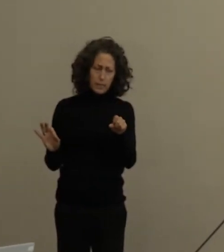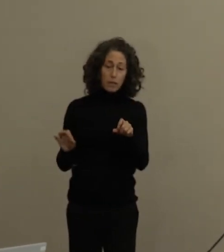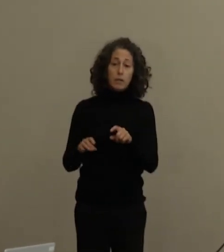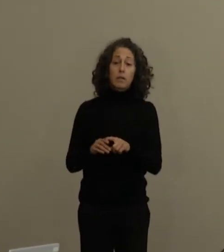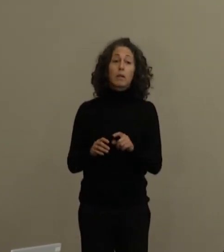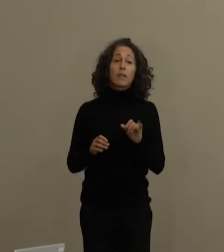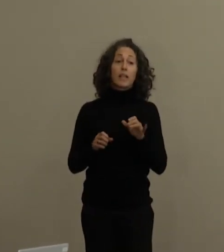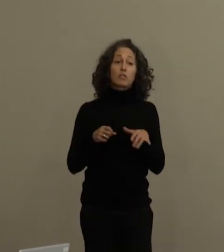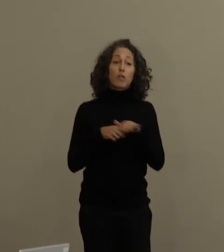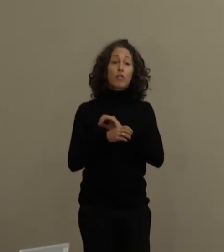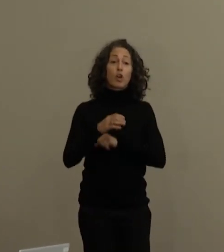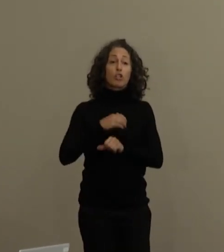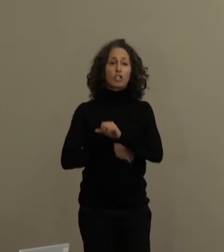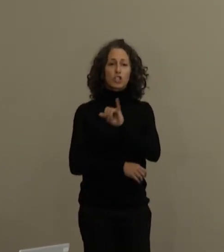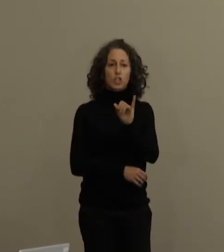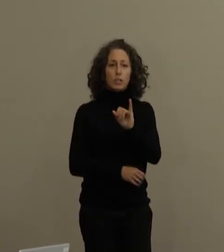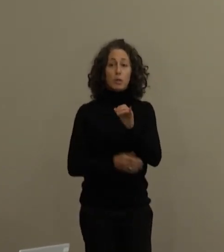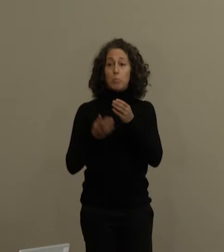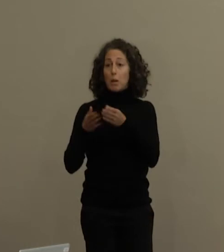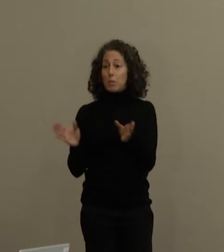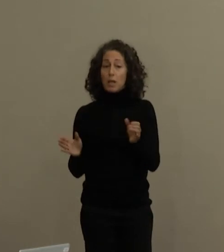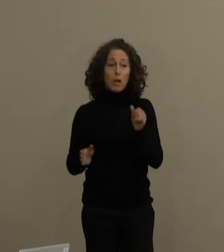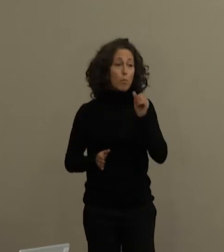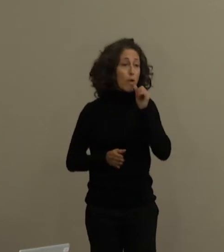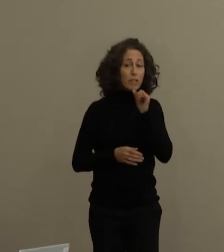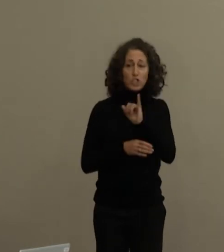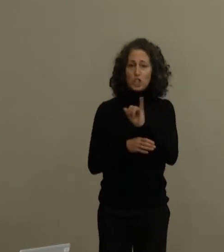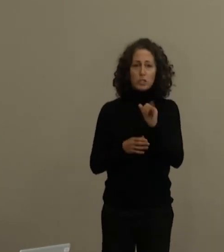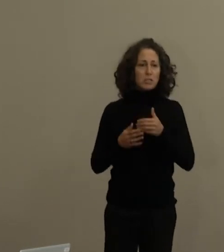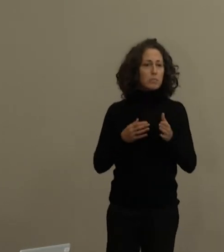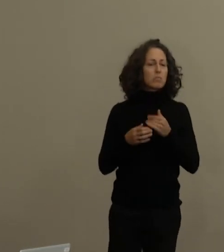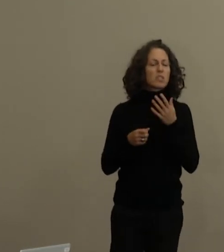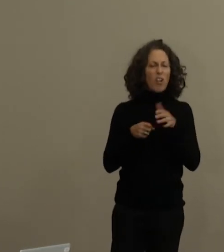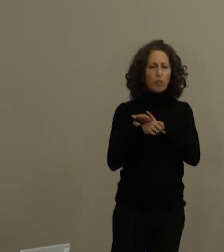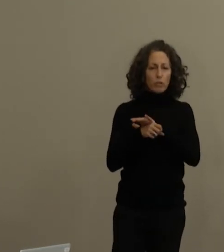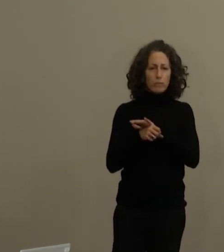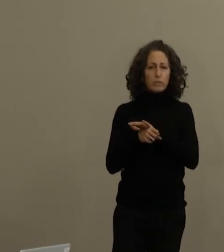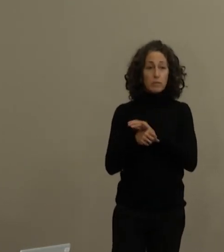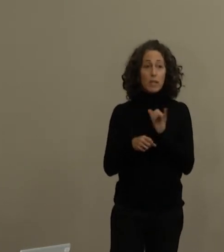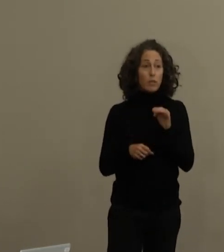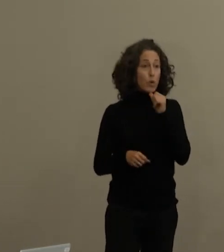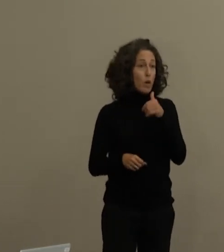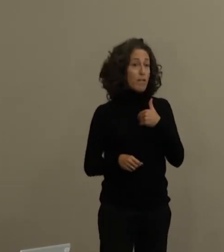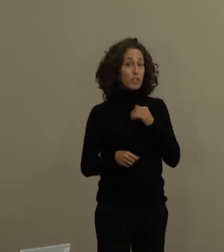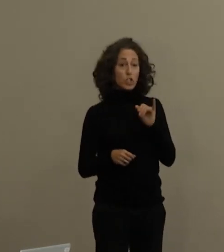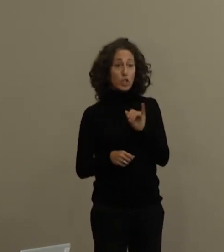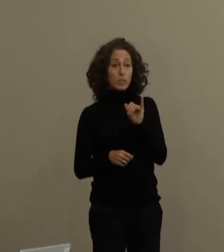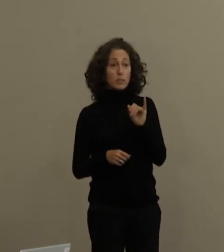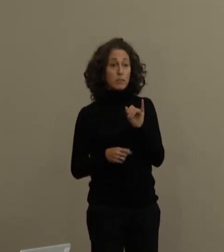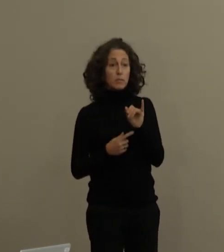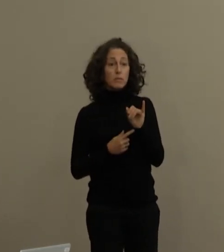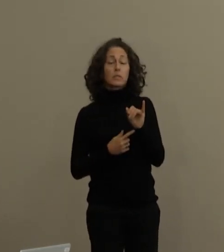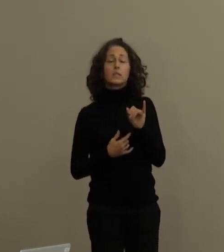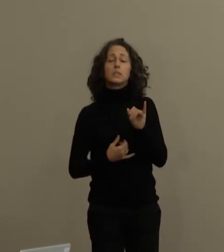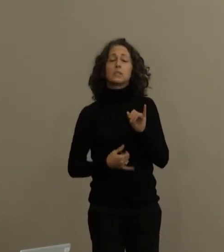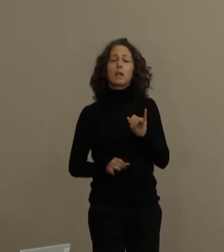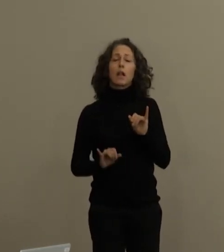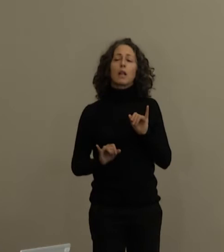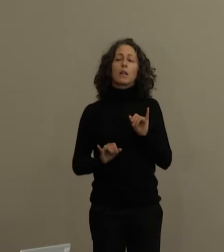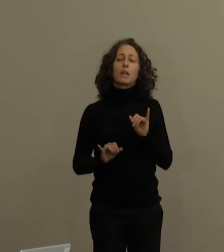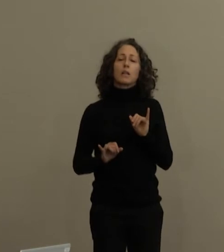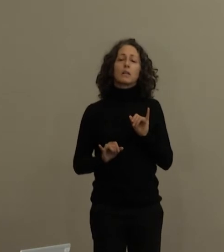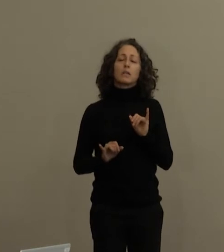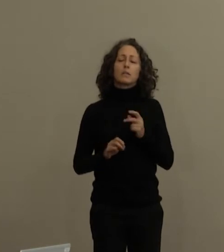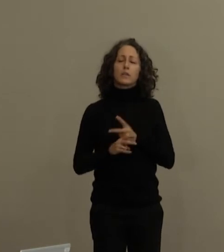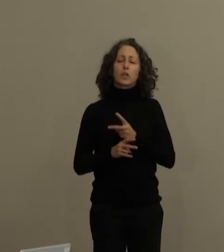is covered by insurance, public or privately funded insurance. If you do not have insurance, we are still working on hoping that there will